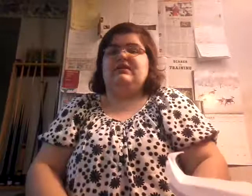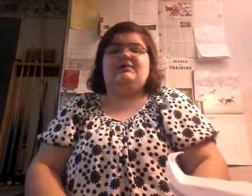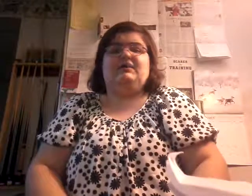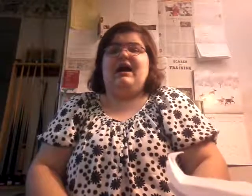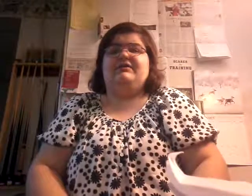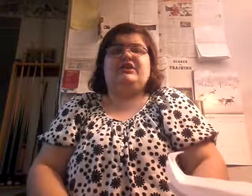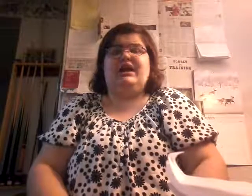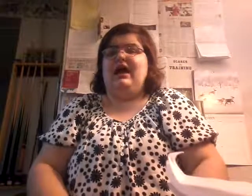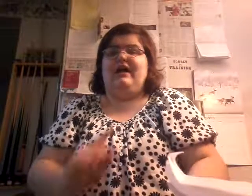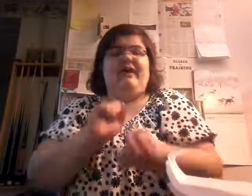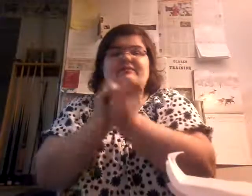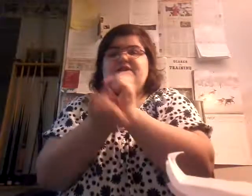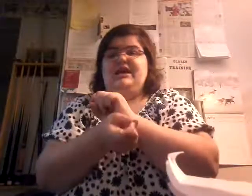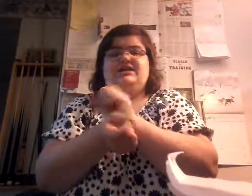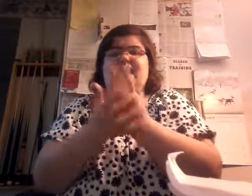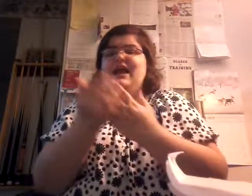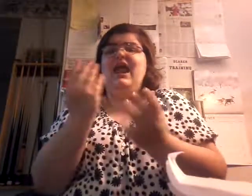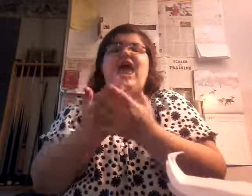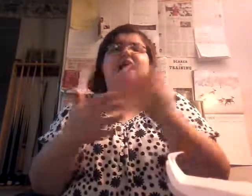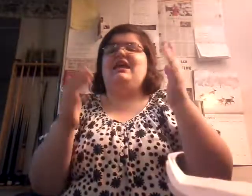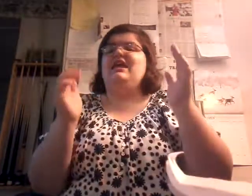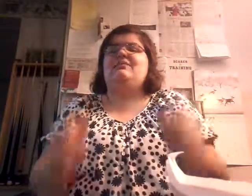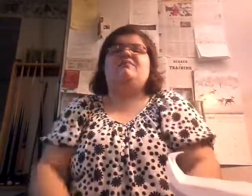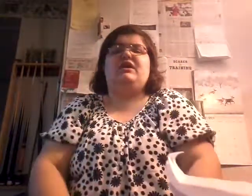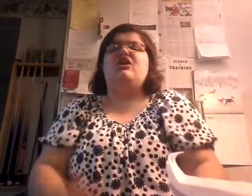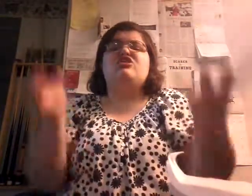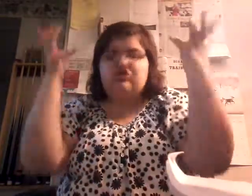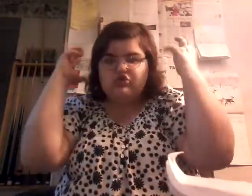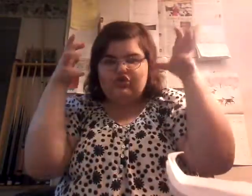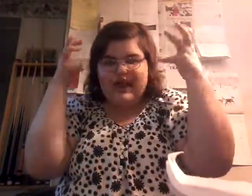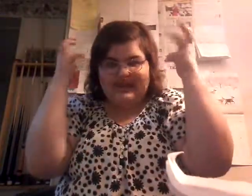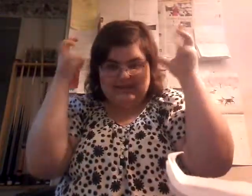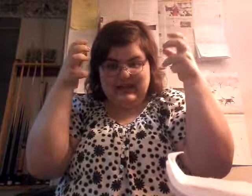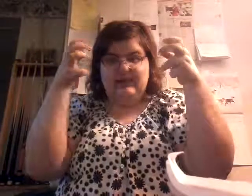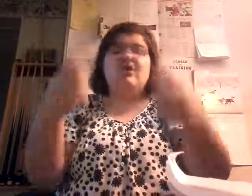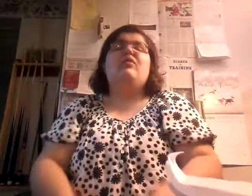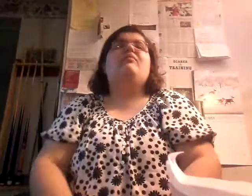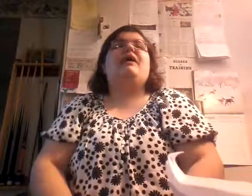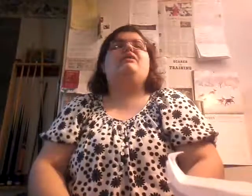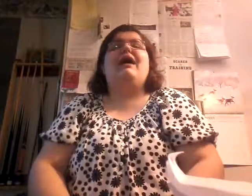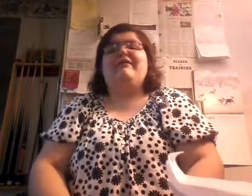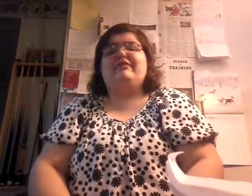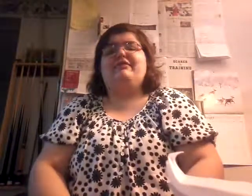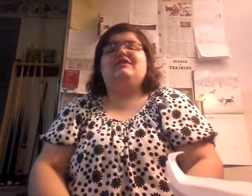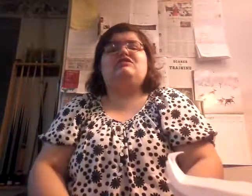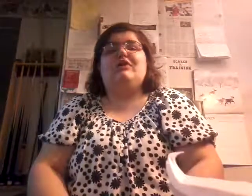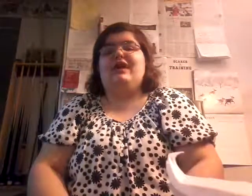signs have a change in hand, and it can be crazy. But you have to be so careful